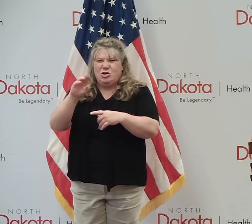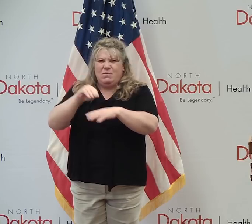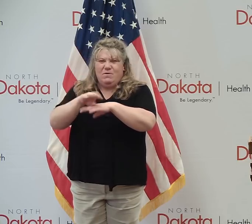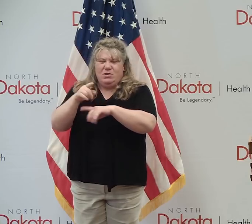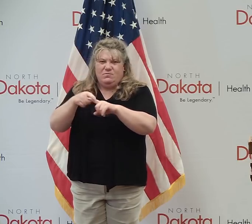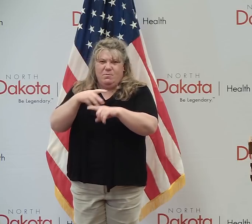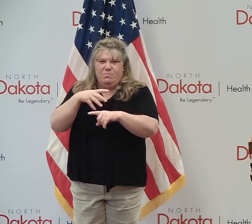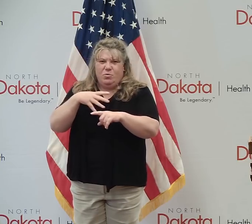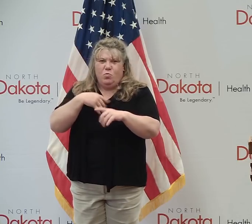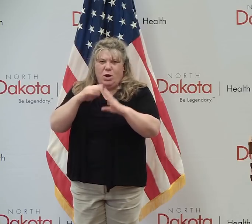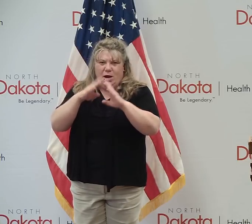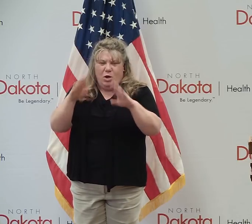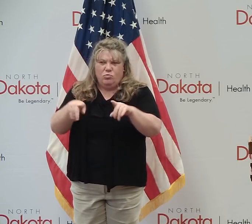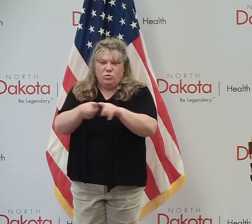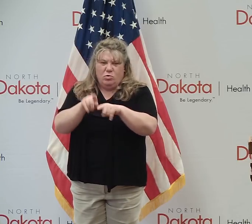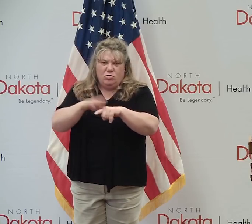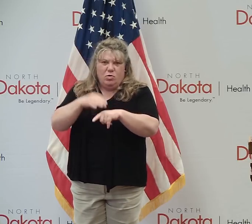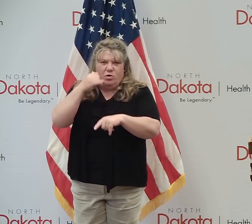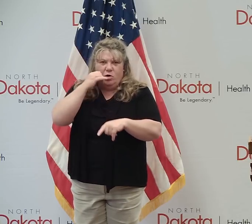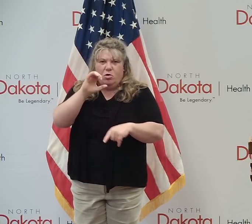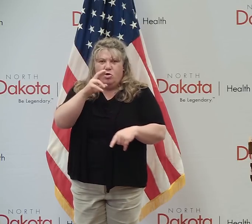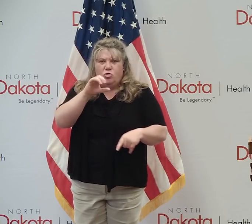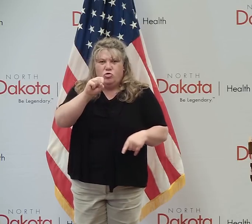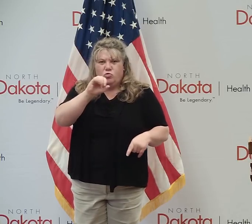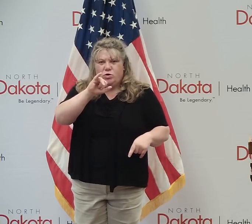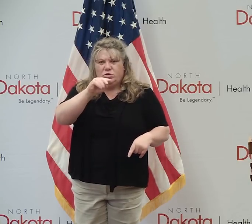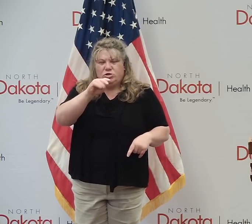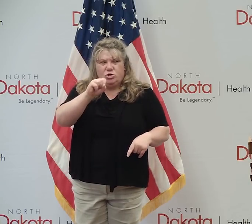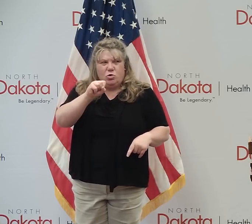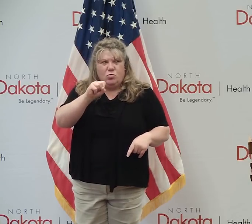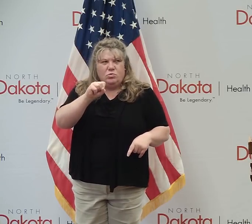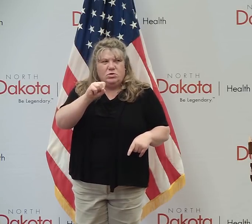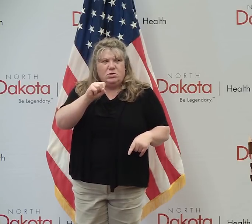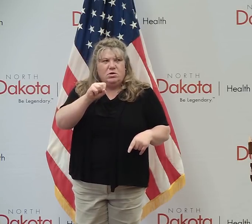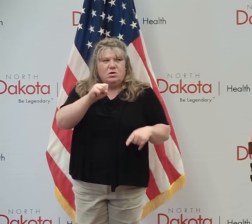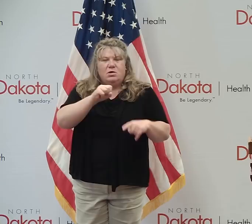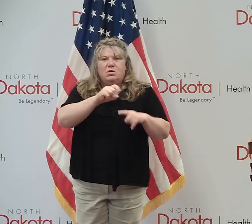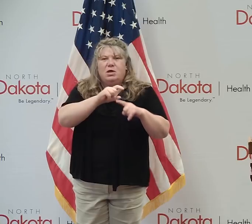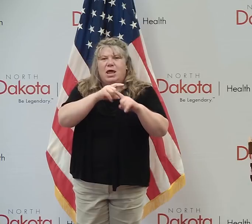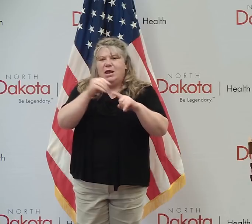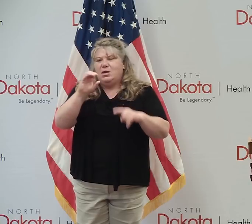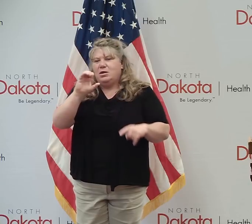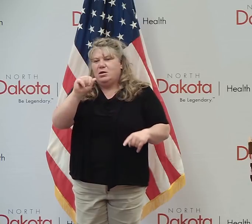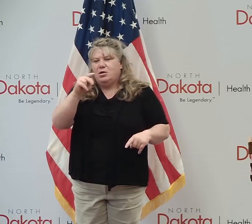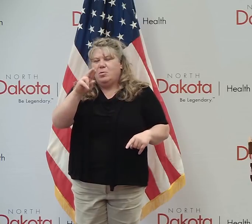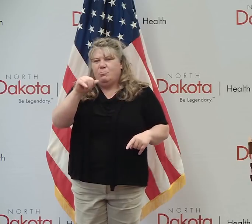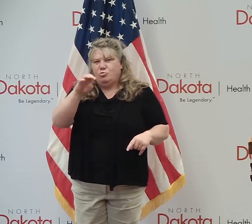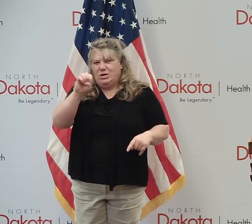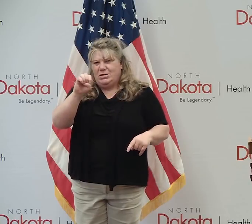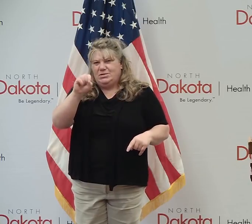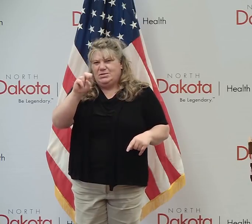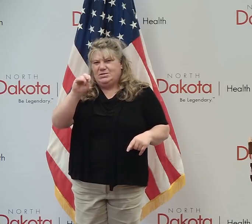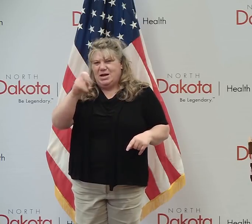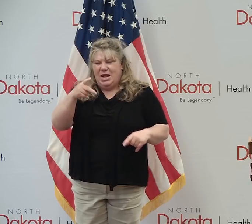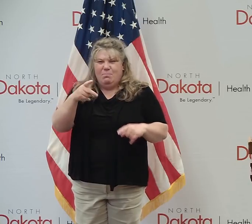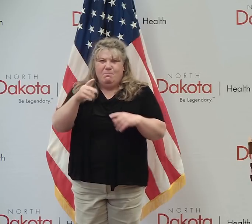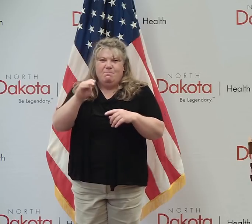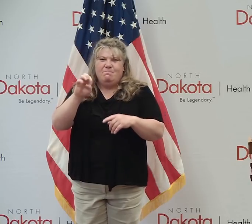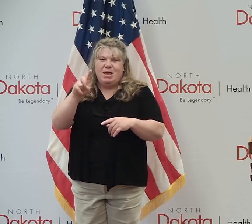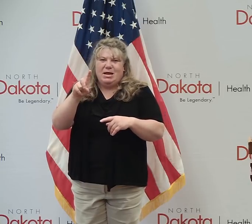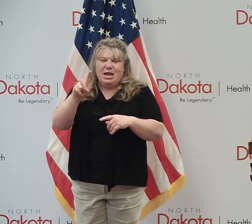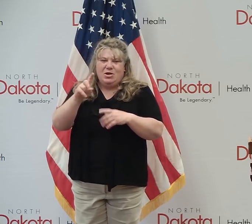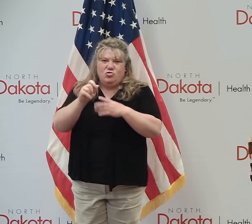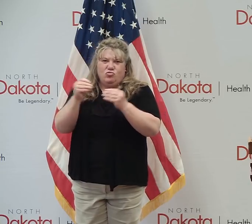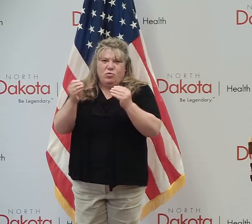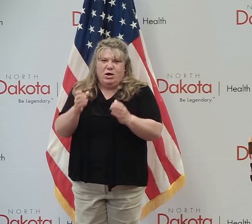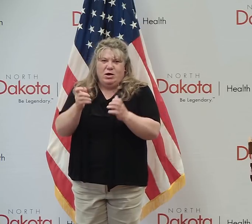House, that was on the call. Chris Jones, Caprice Knapp. Caprice is the Medicaid director for the state of North Dakota, and Chris